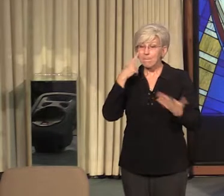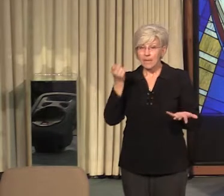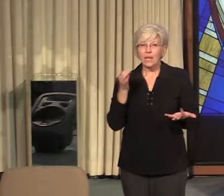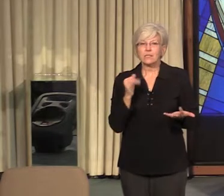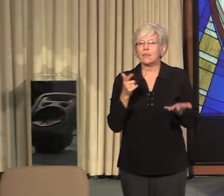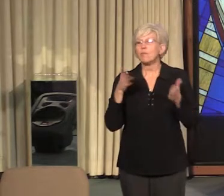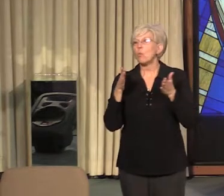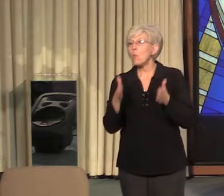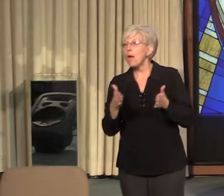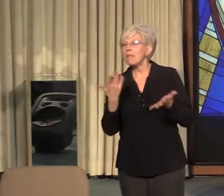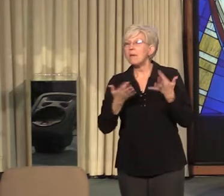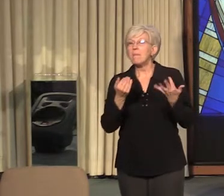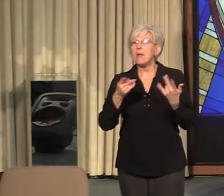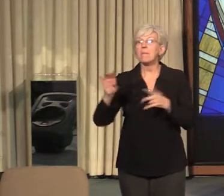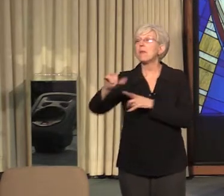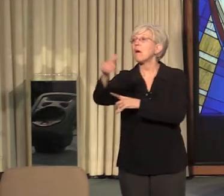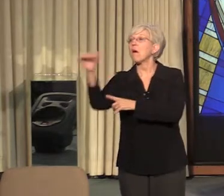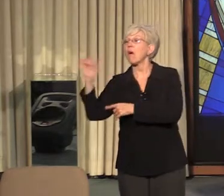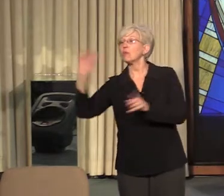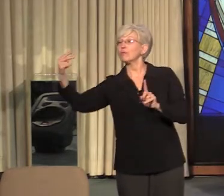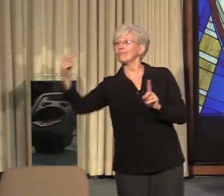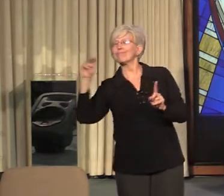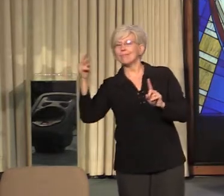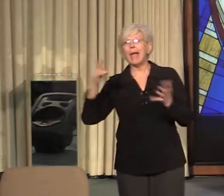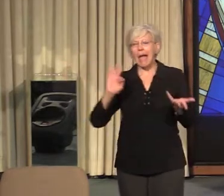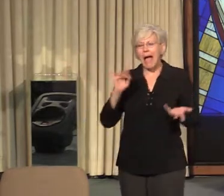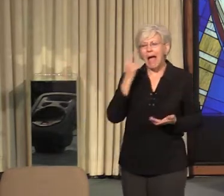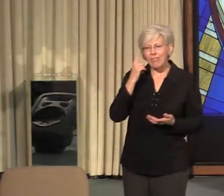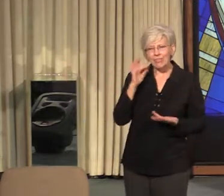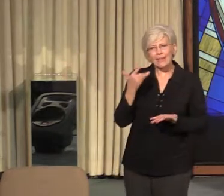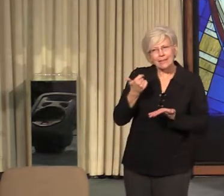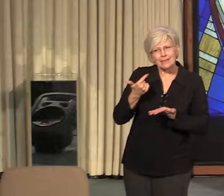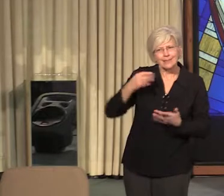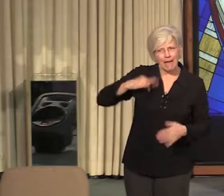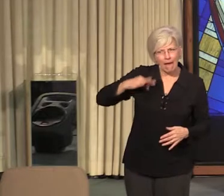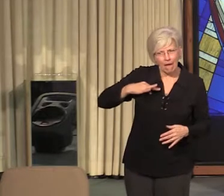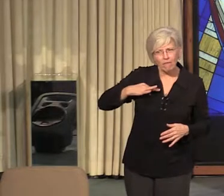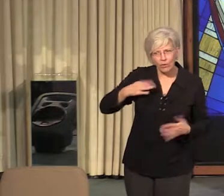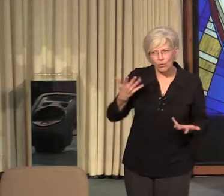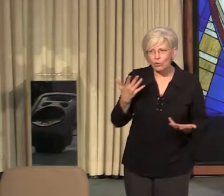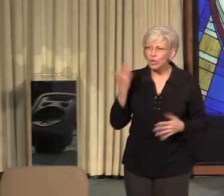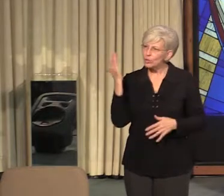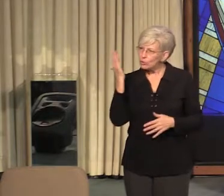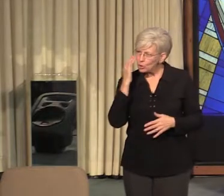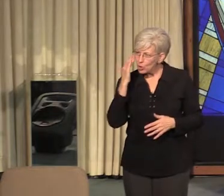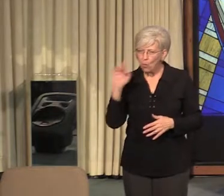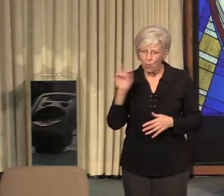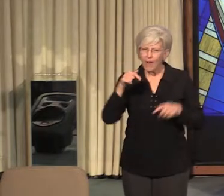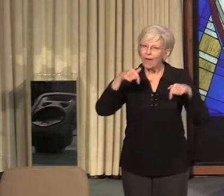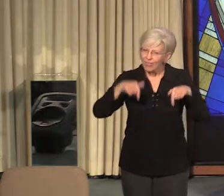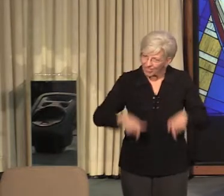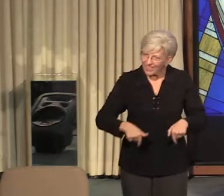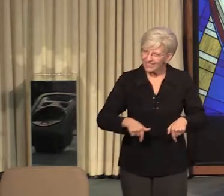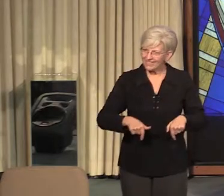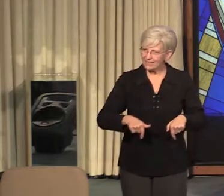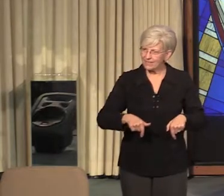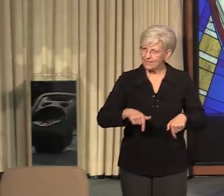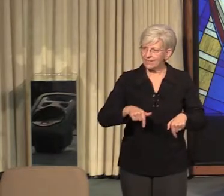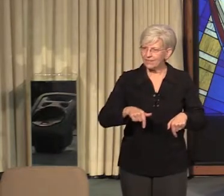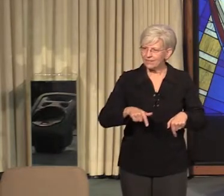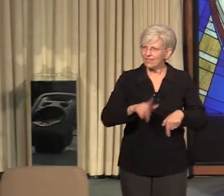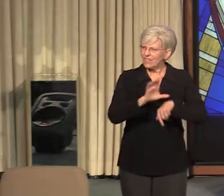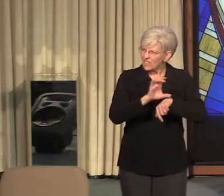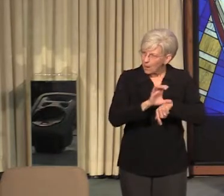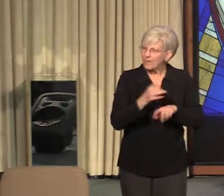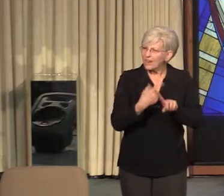be perceived by some of the folks around us, I think it's helpful to know where this denomination came from and to understand